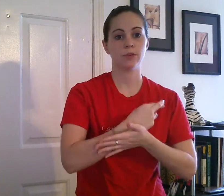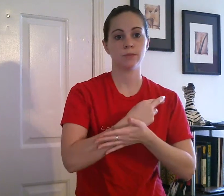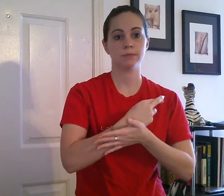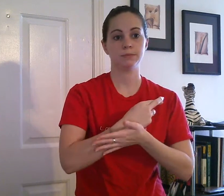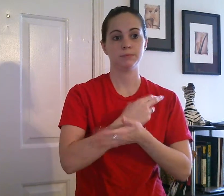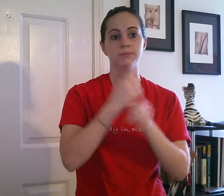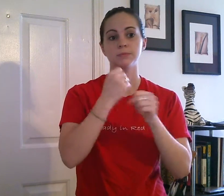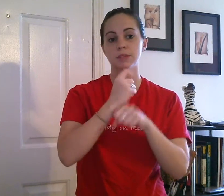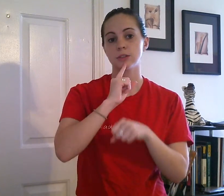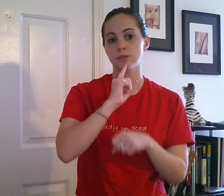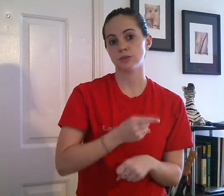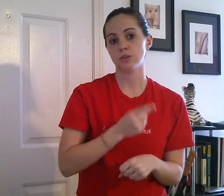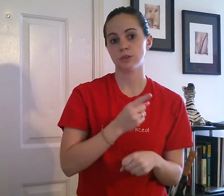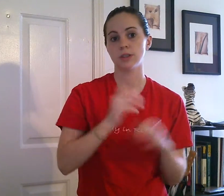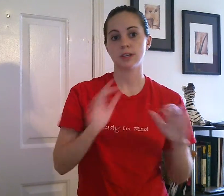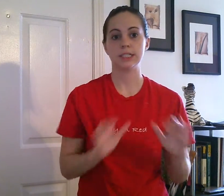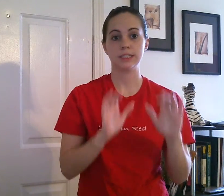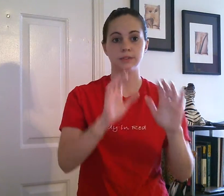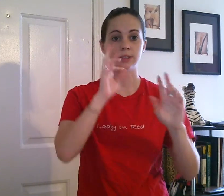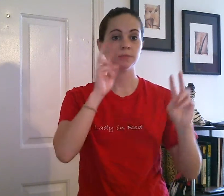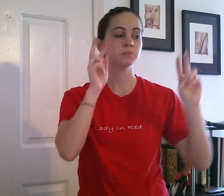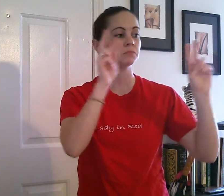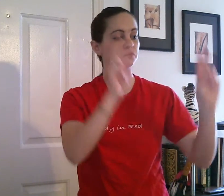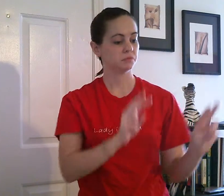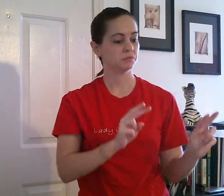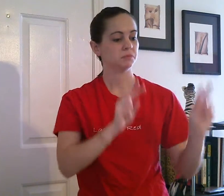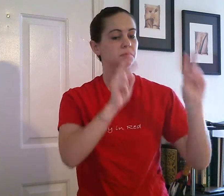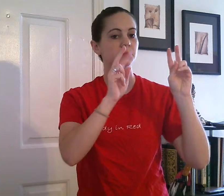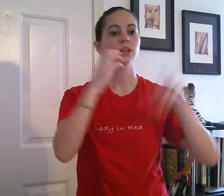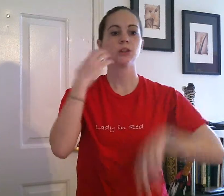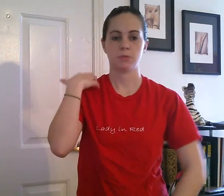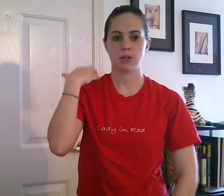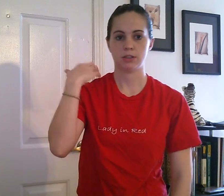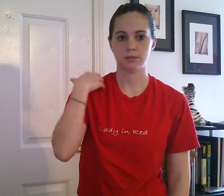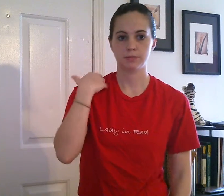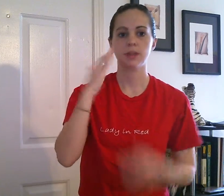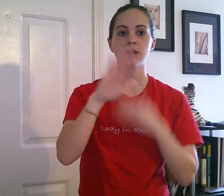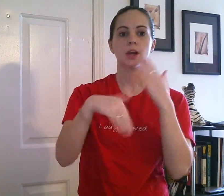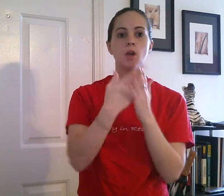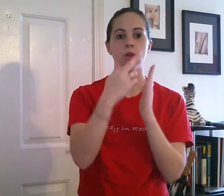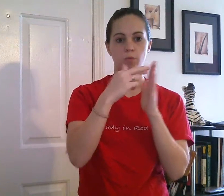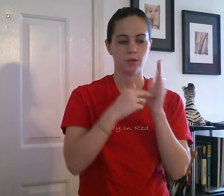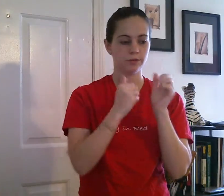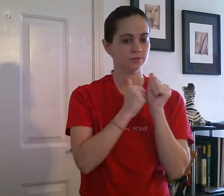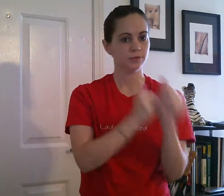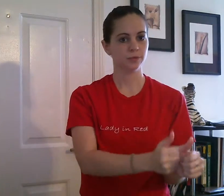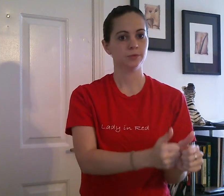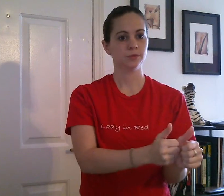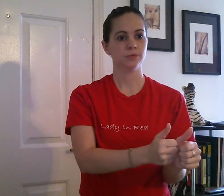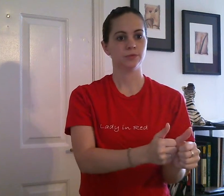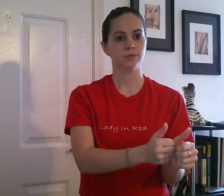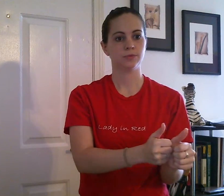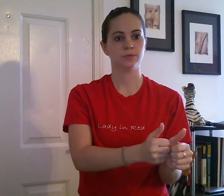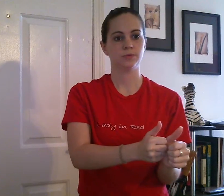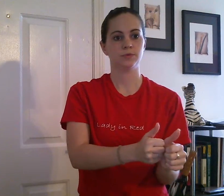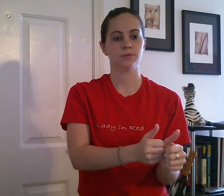to ensure the documented process is being followed. The documentation should be reviewed whenever an activity changes, when